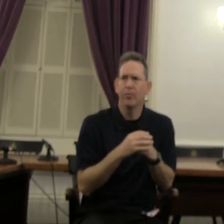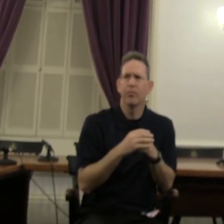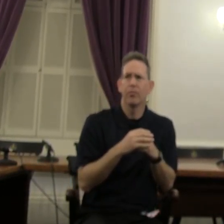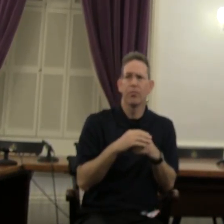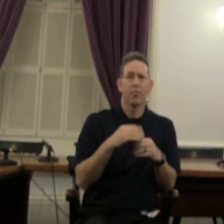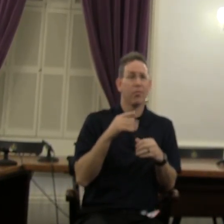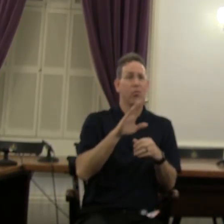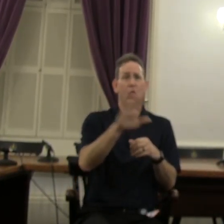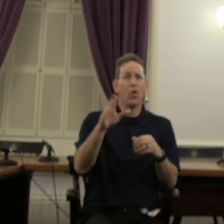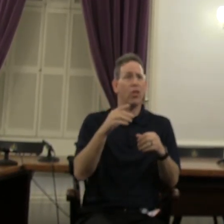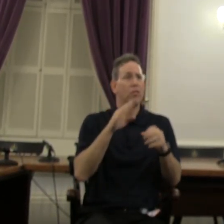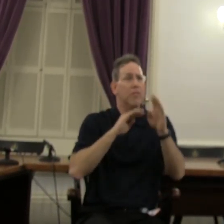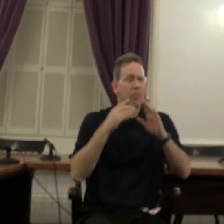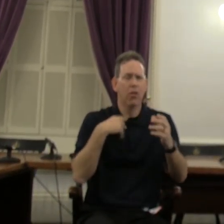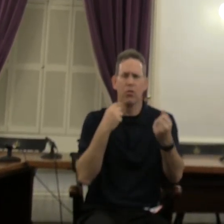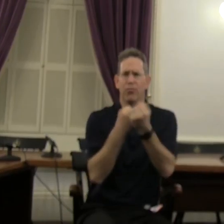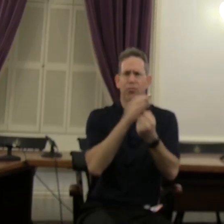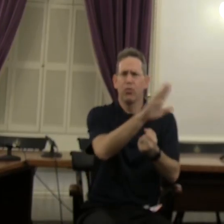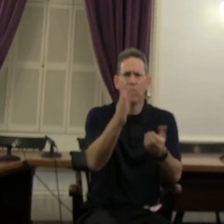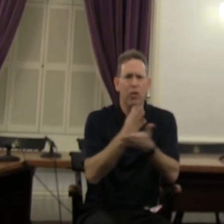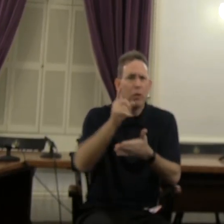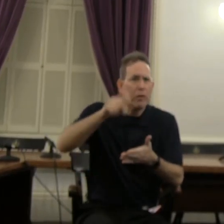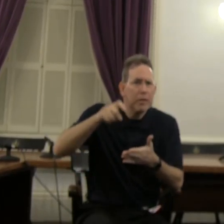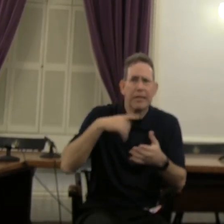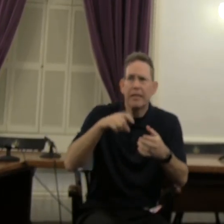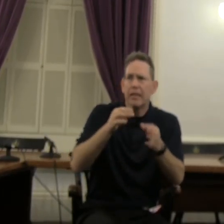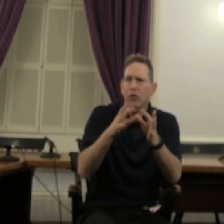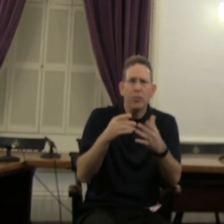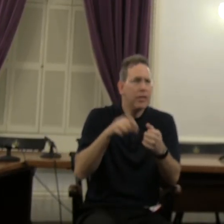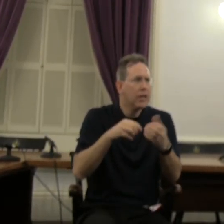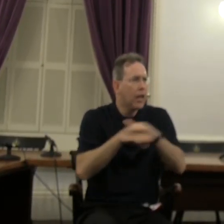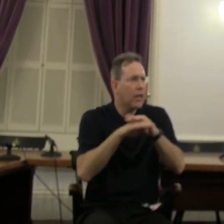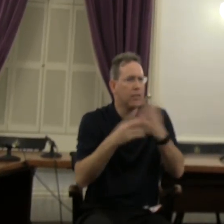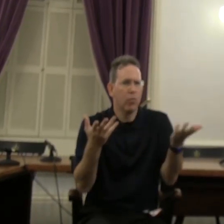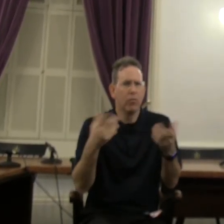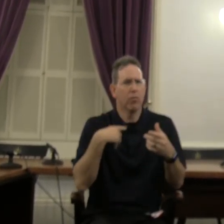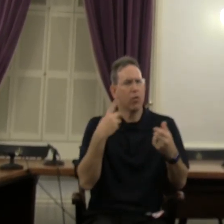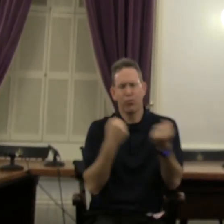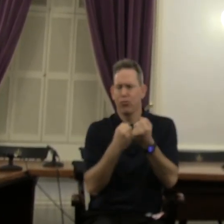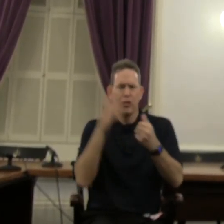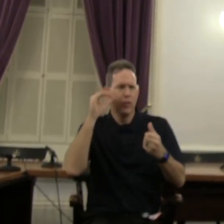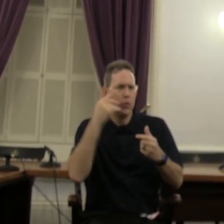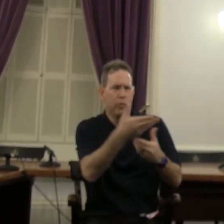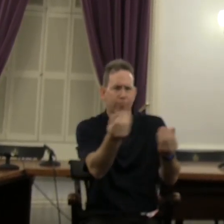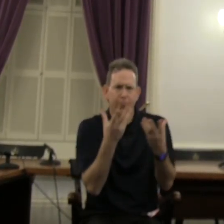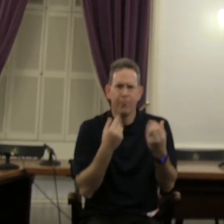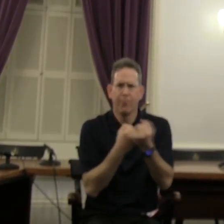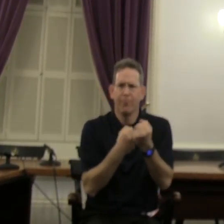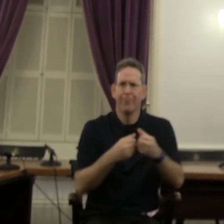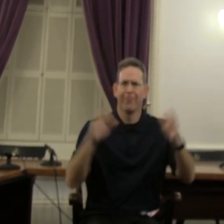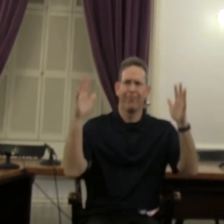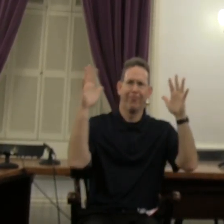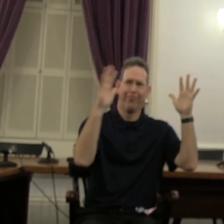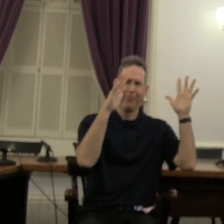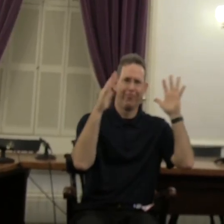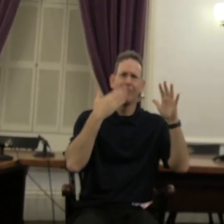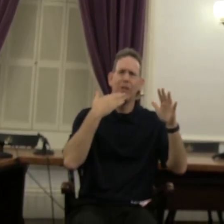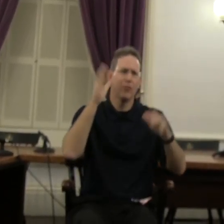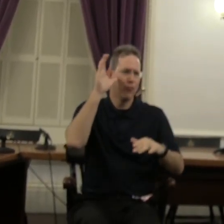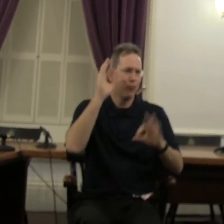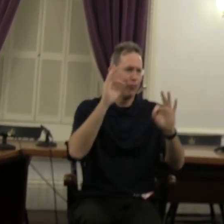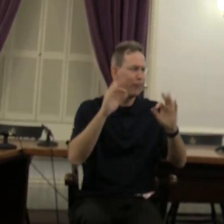challenges than we do. We all face life in different ways. But you have a delegation between Senator Sanders, Senator Leahy, and Carson Welch